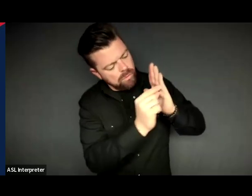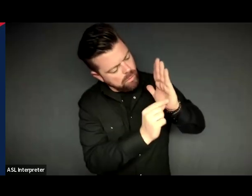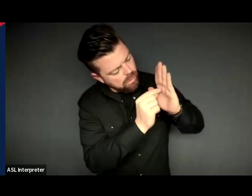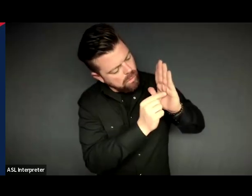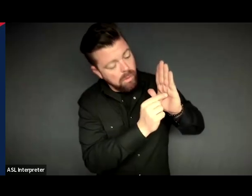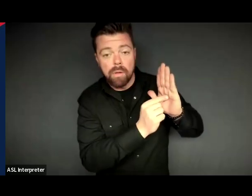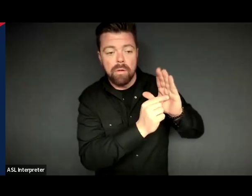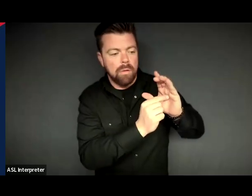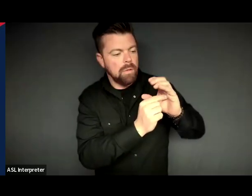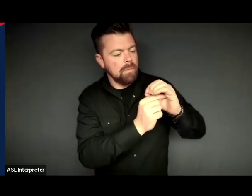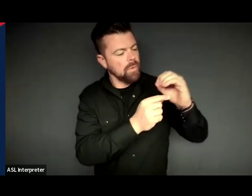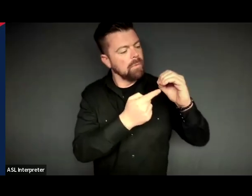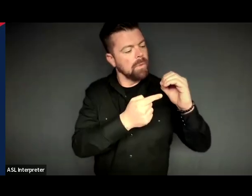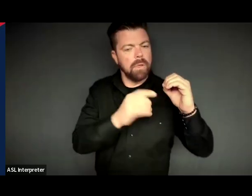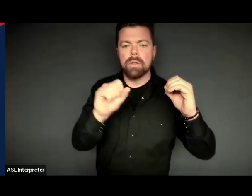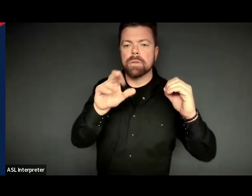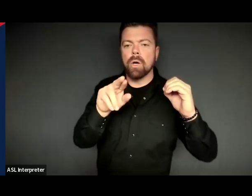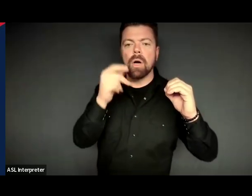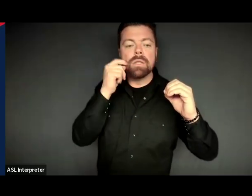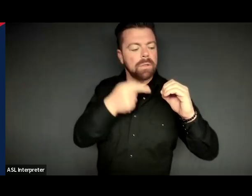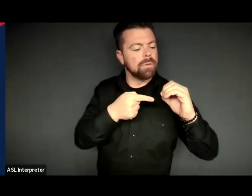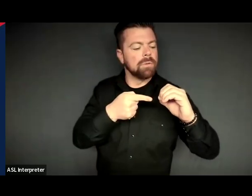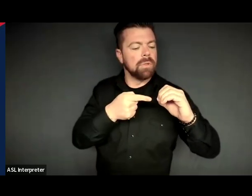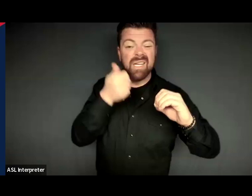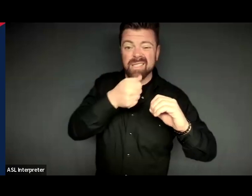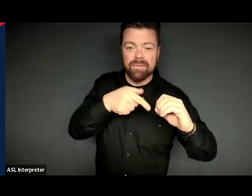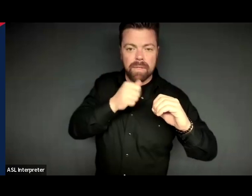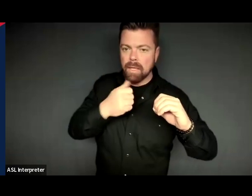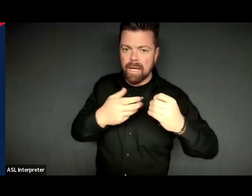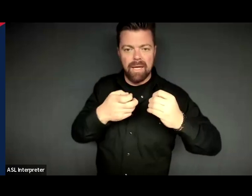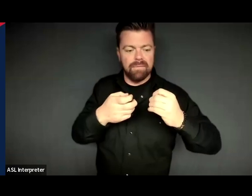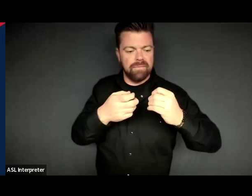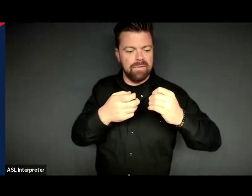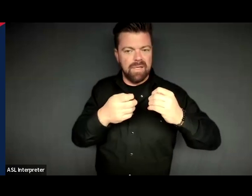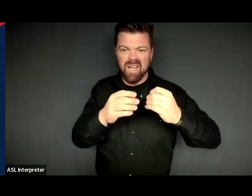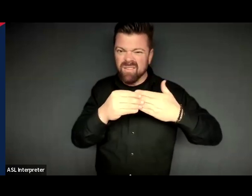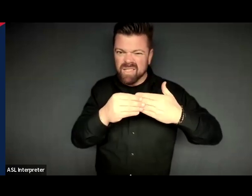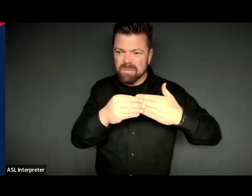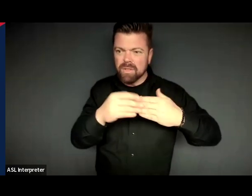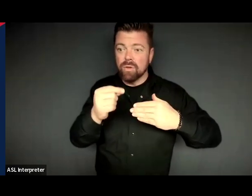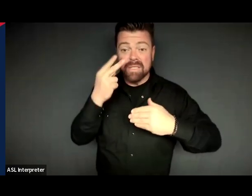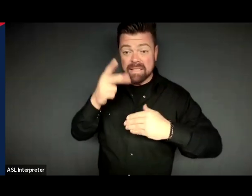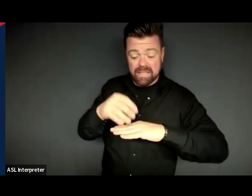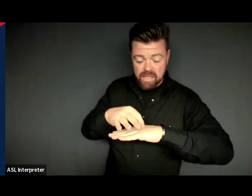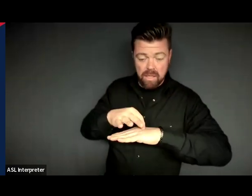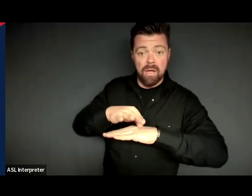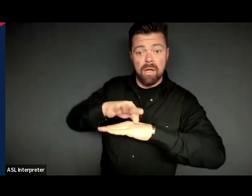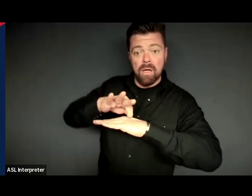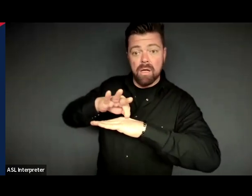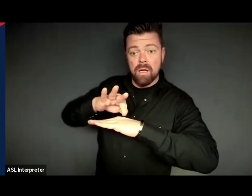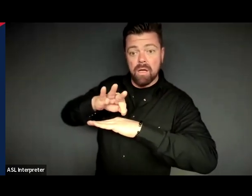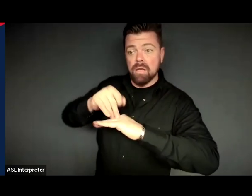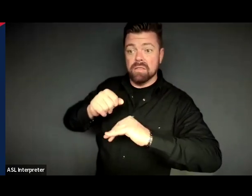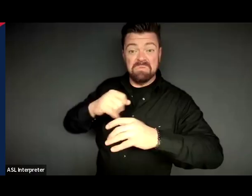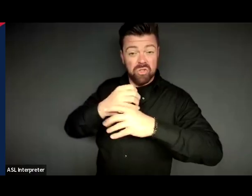is scar tissue does not have stretch to it. My skin and all of our skins very, very